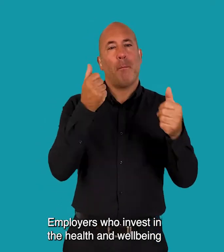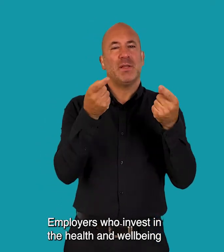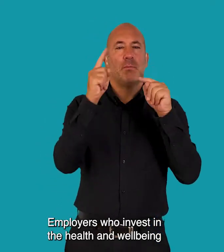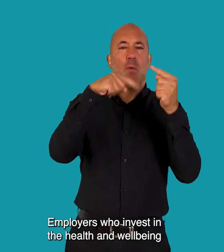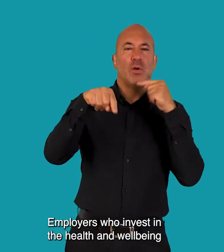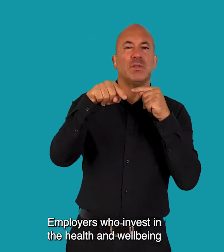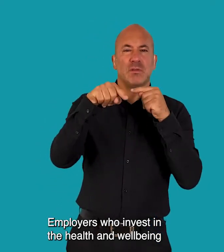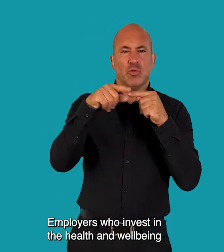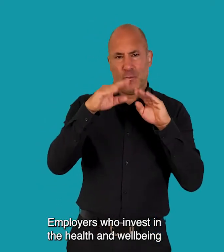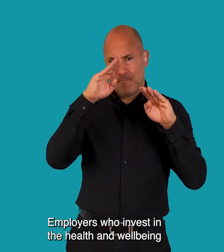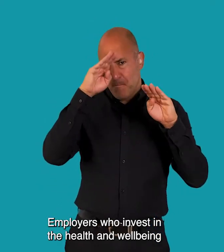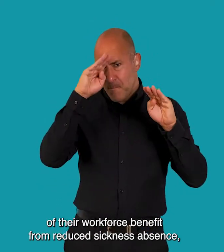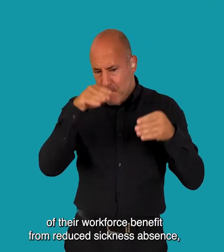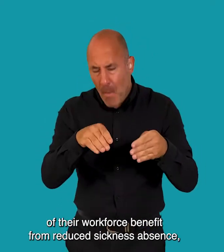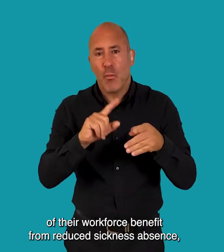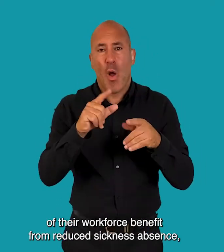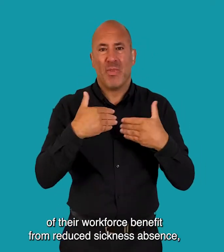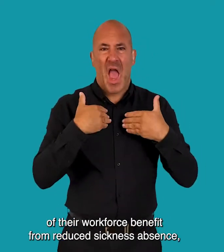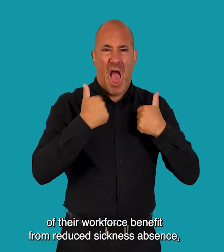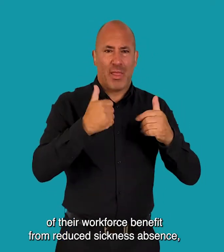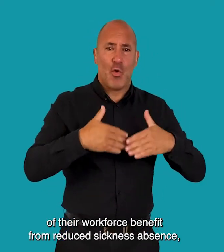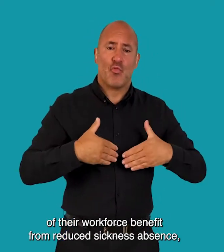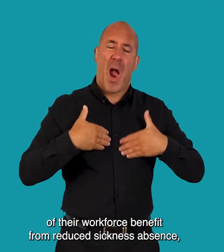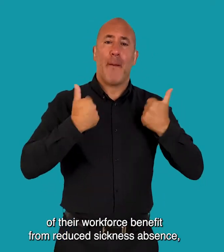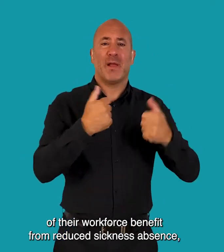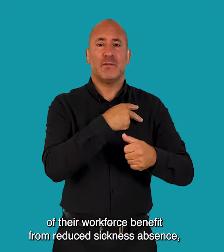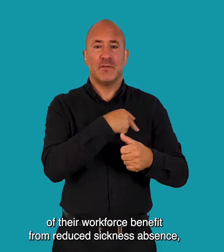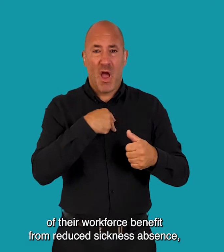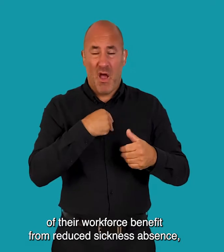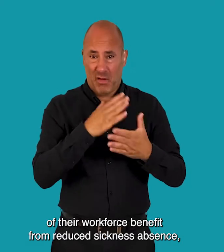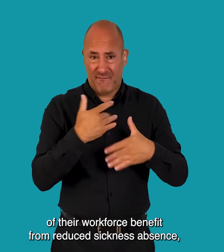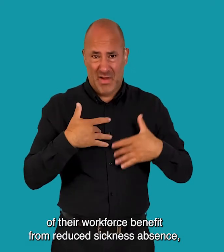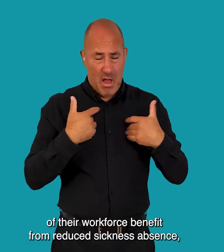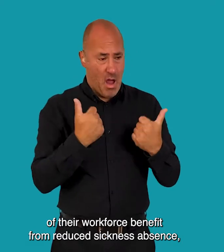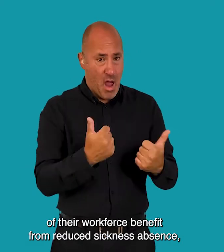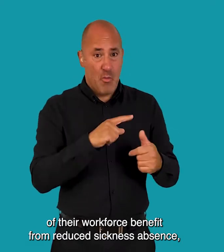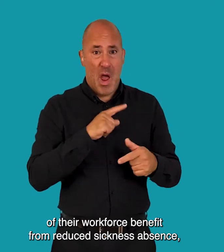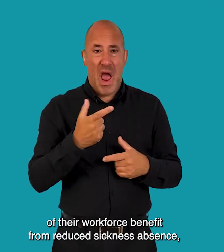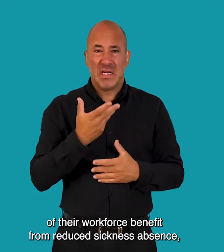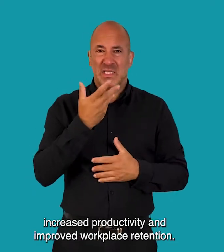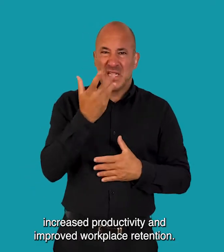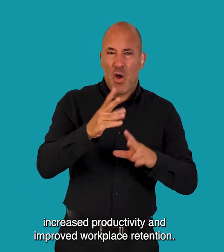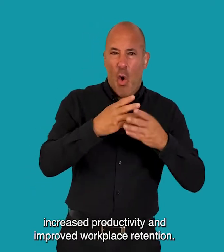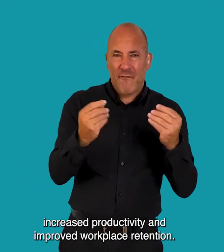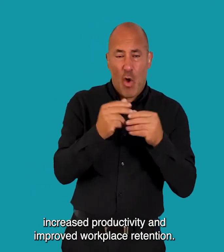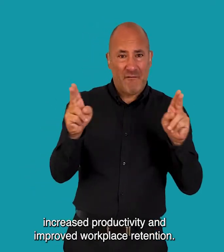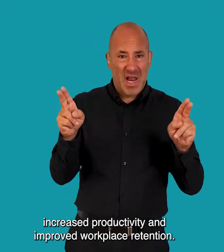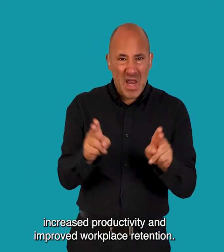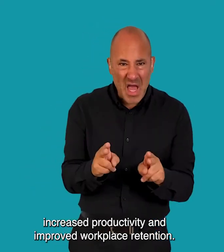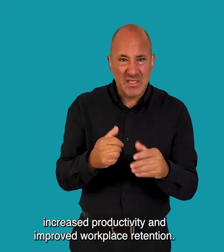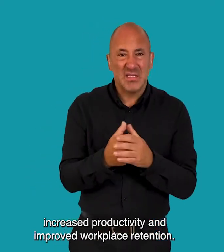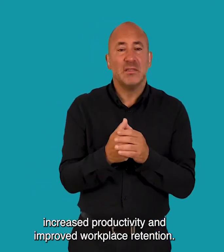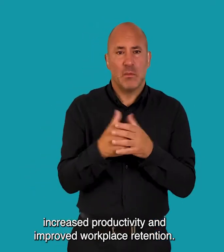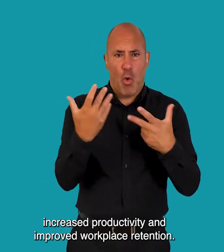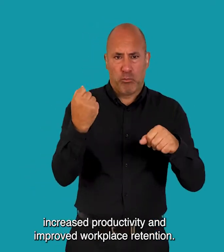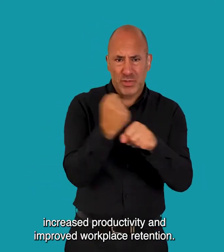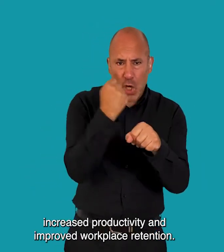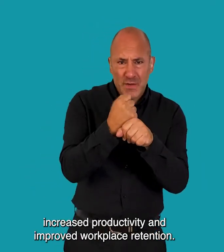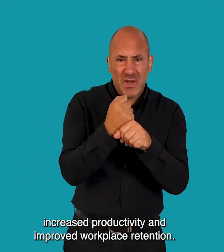in the health and well-being of their workforce benefit from reduced sickness absence, increased productivity, and improved